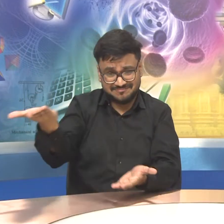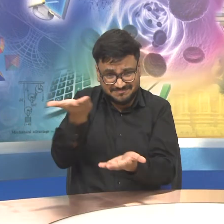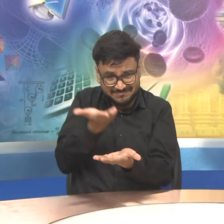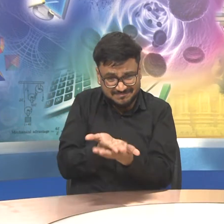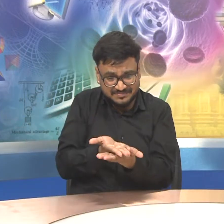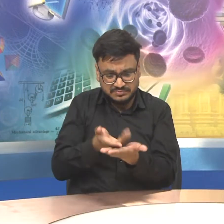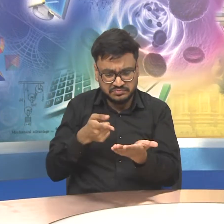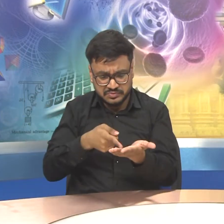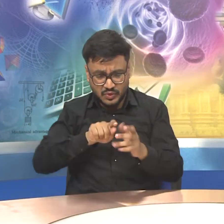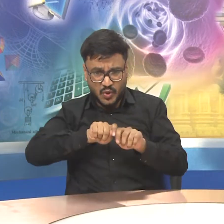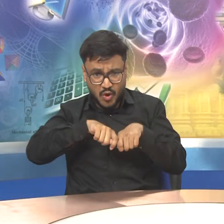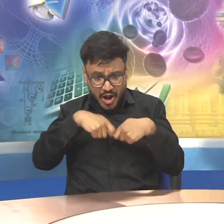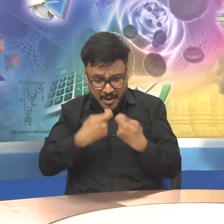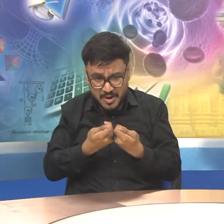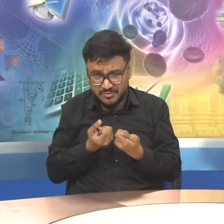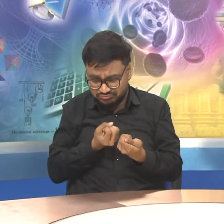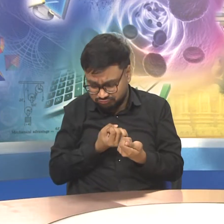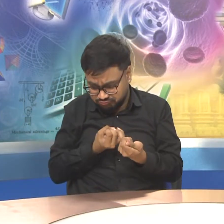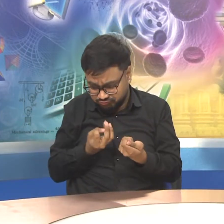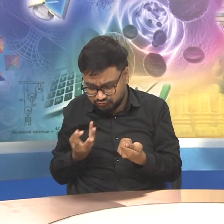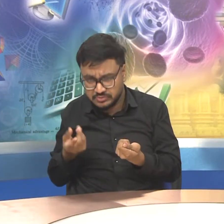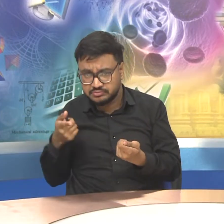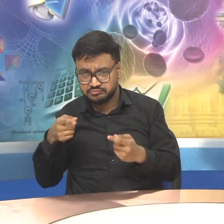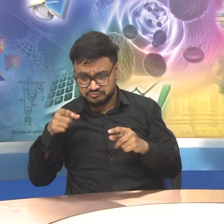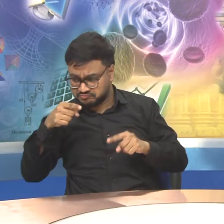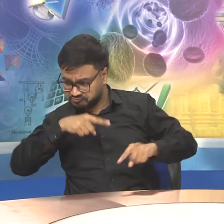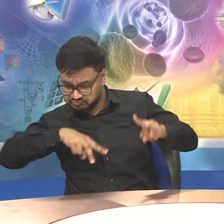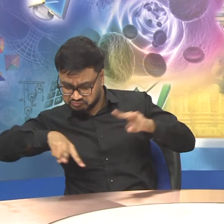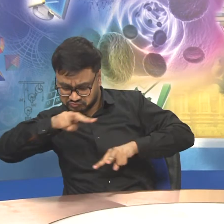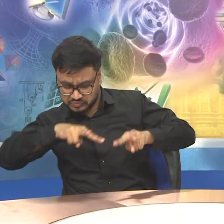Next is judicial review.